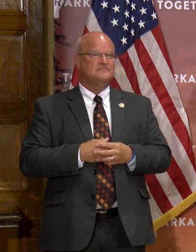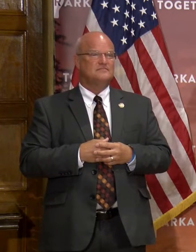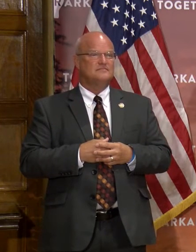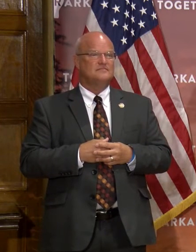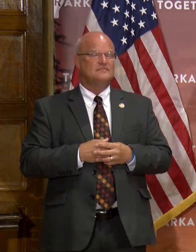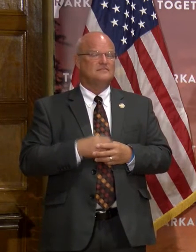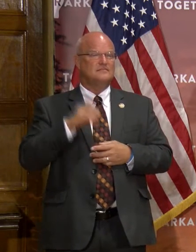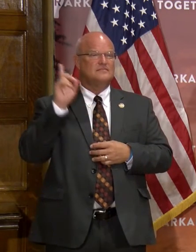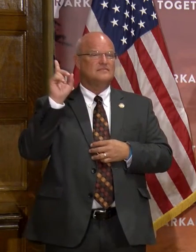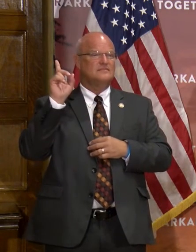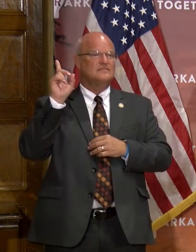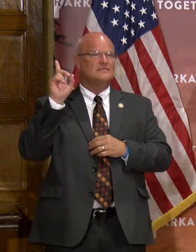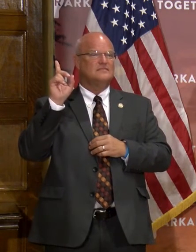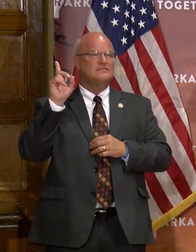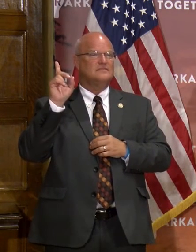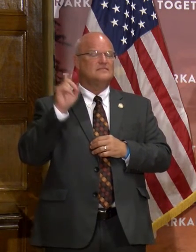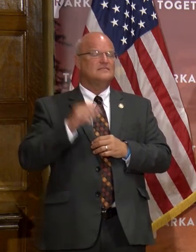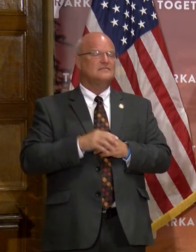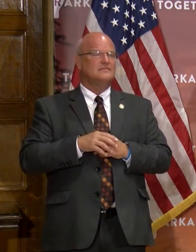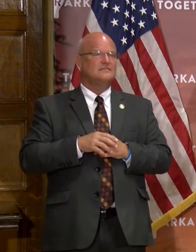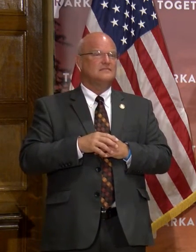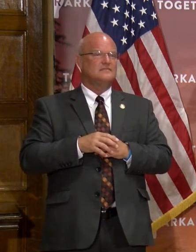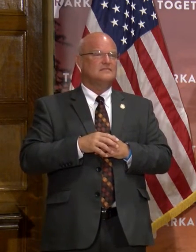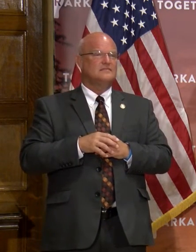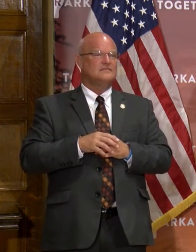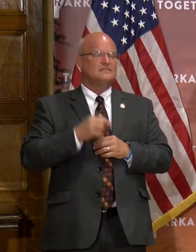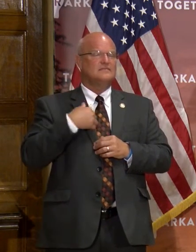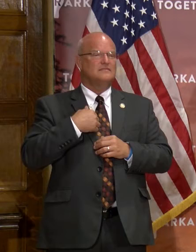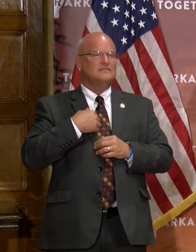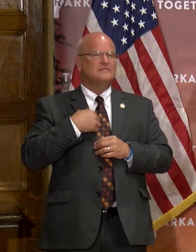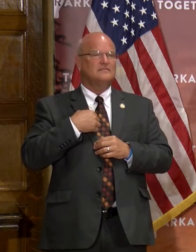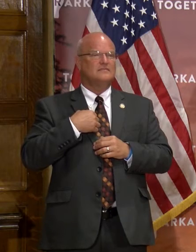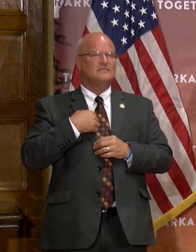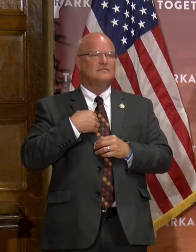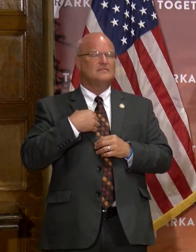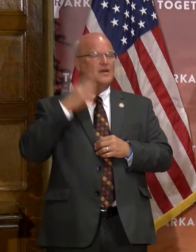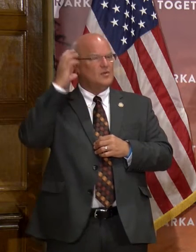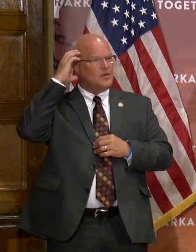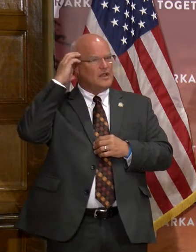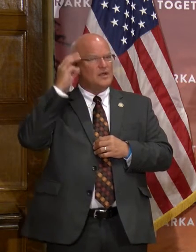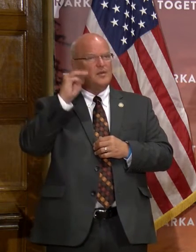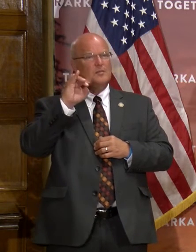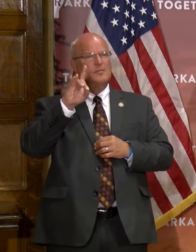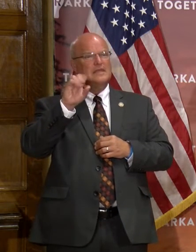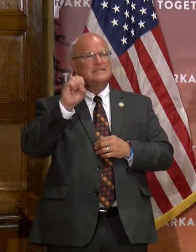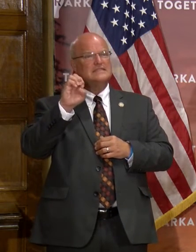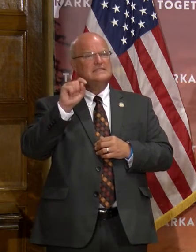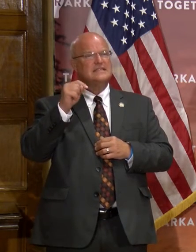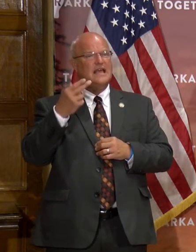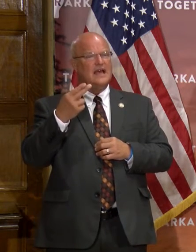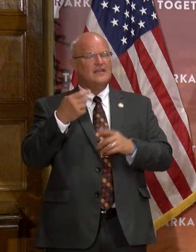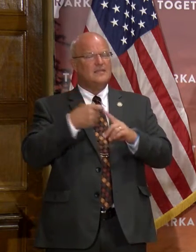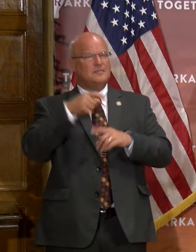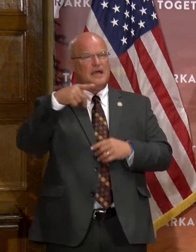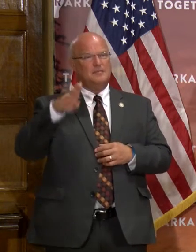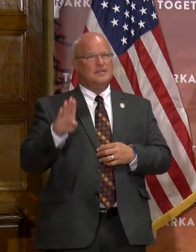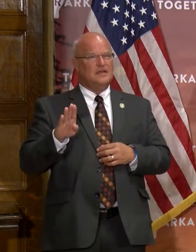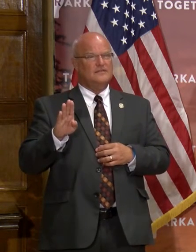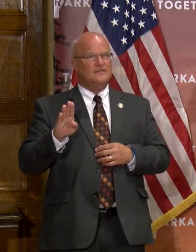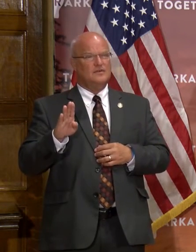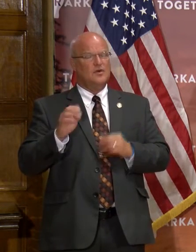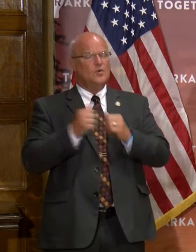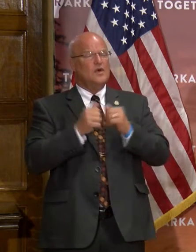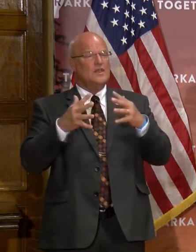Hutchinson? Yes. Yes, Elijah Mundy, KJIW Radio in Mid-South and KCAT Radio in Pine Bluff.